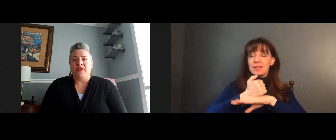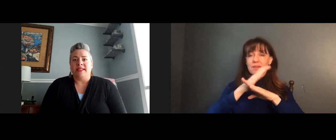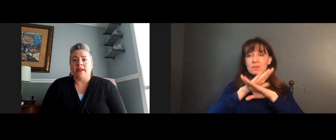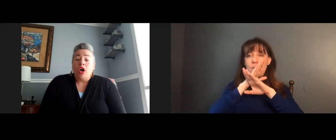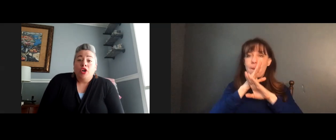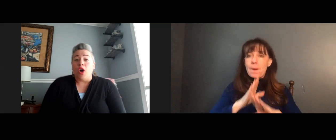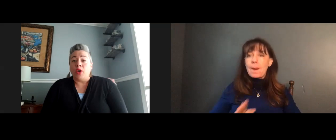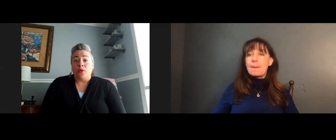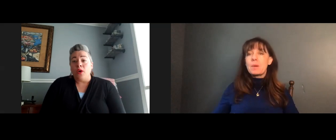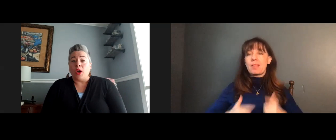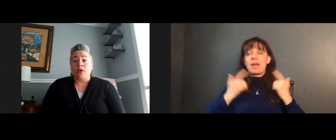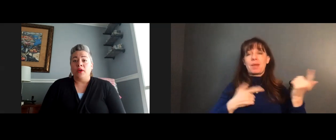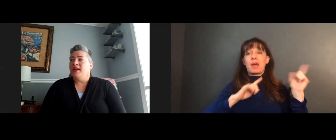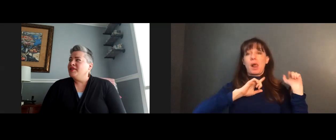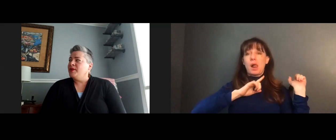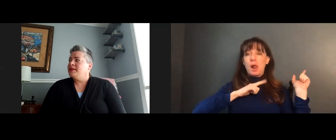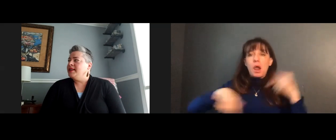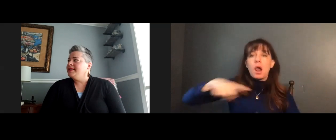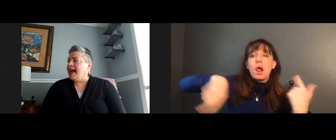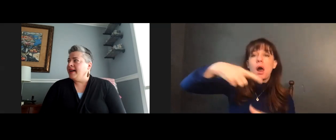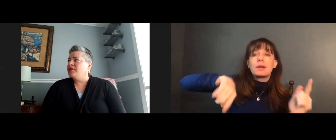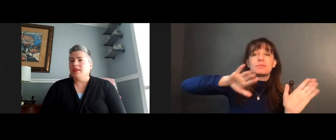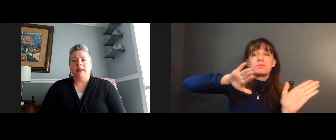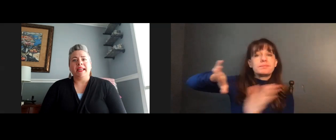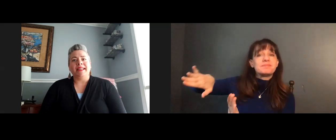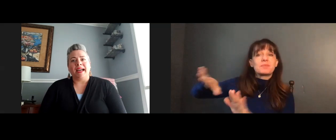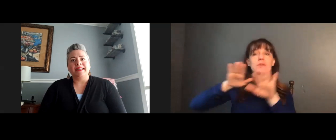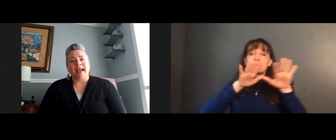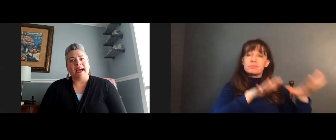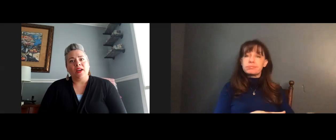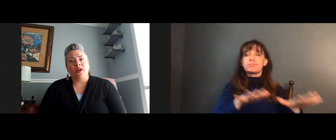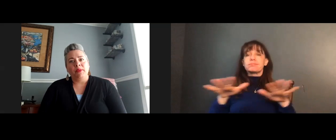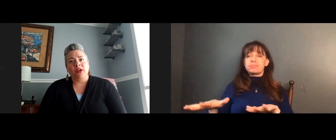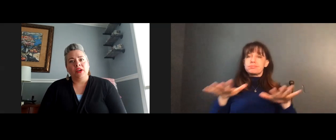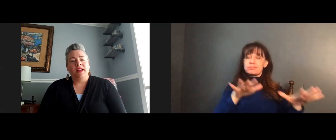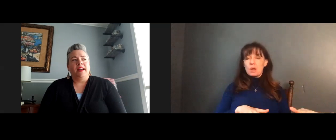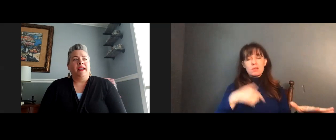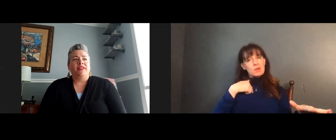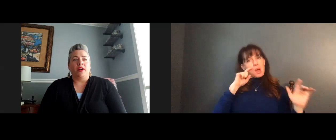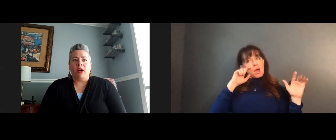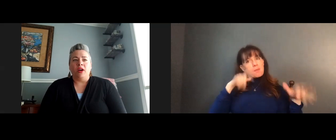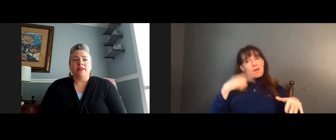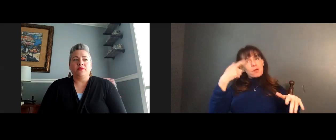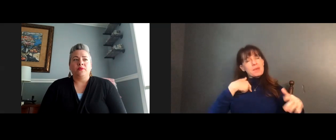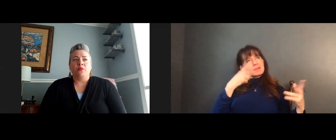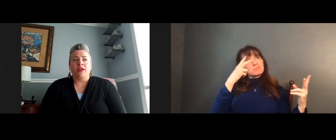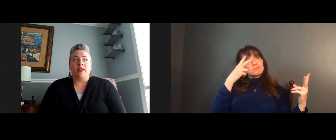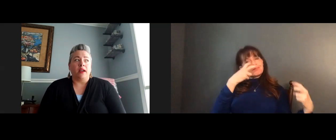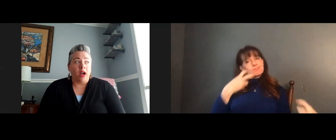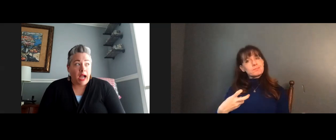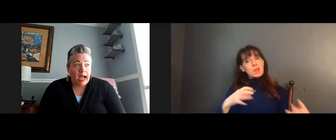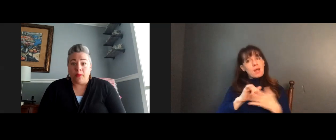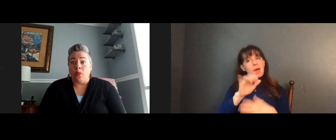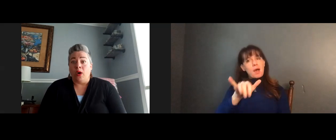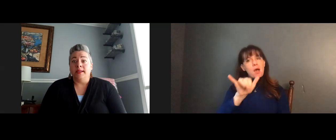life instead of go go go go go so it's it's actually been a nice eye opener there are parts where you're